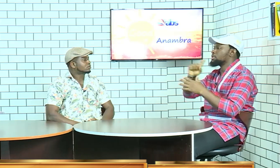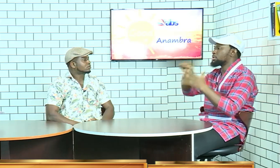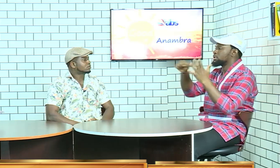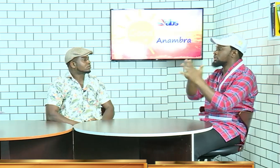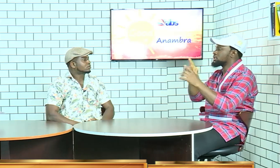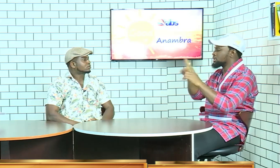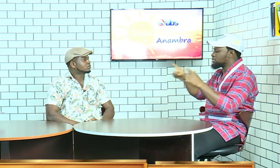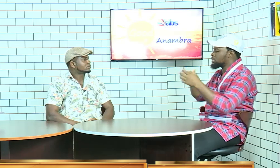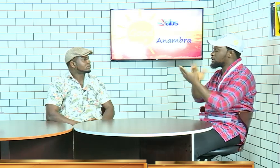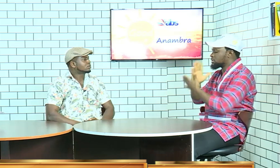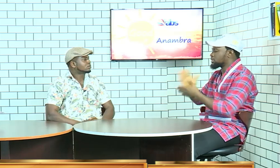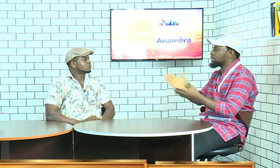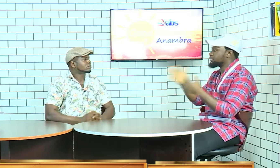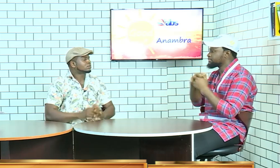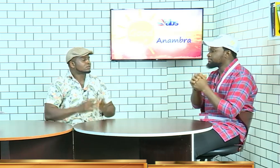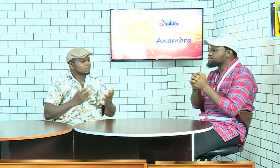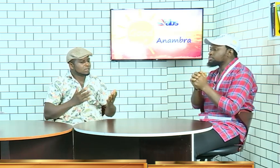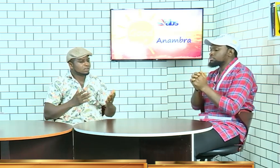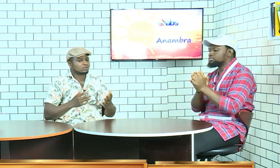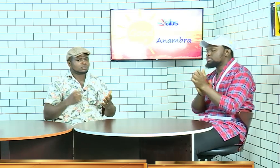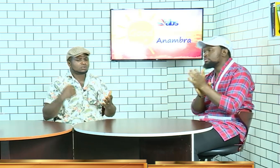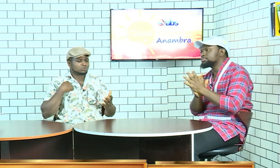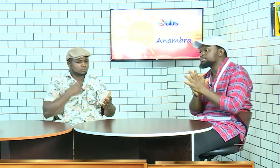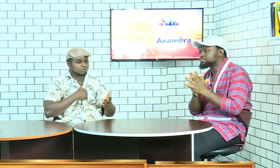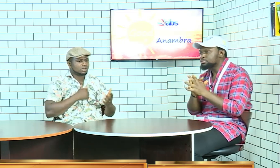language right?